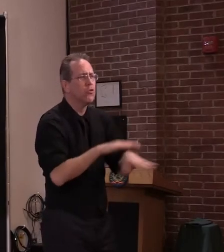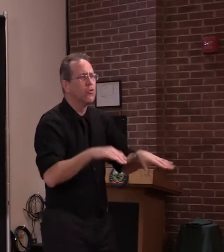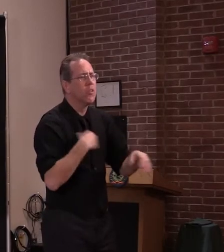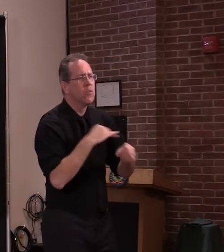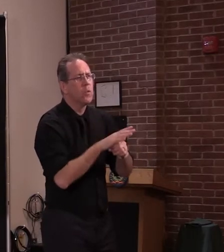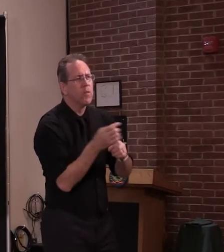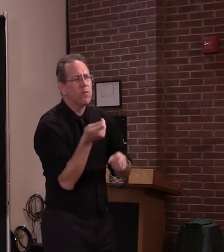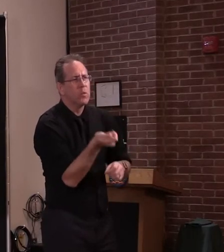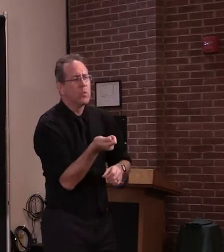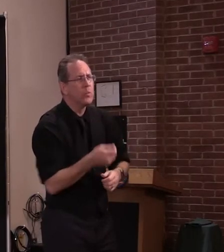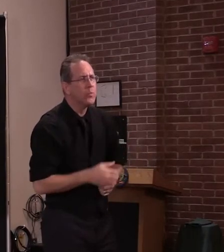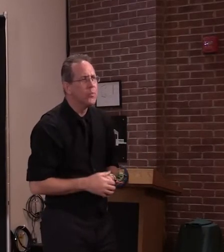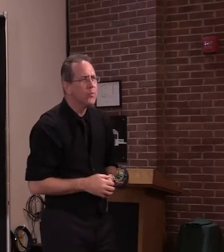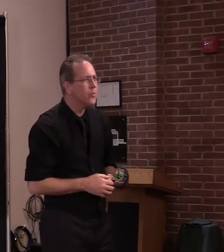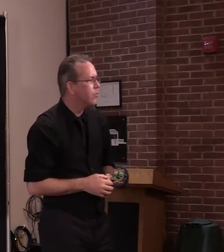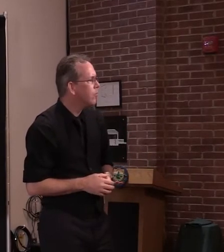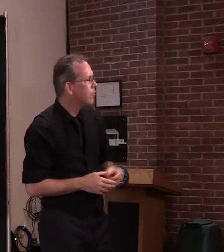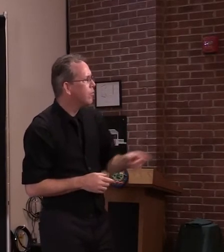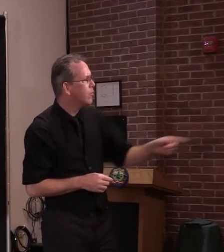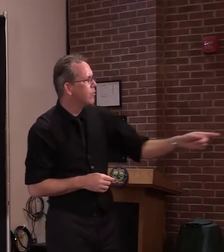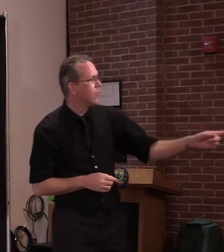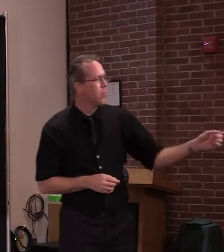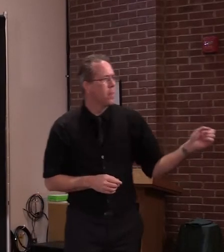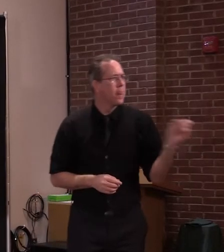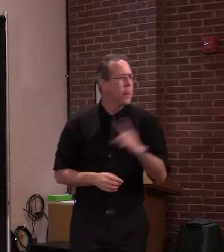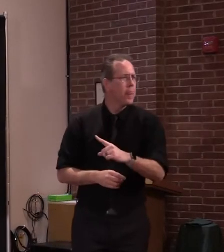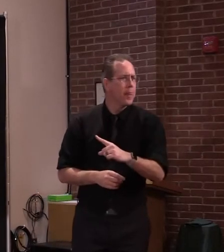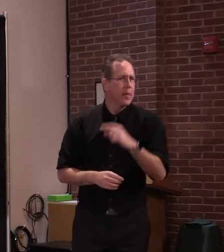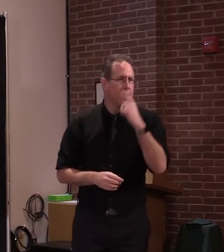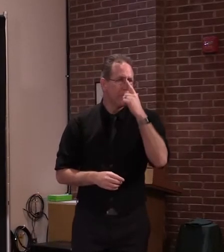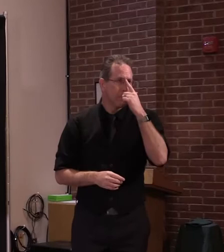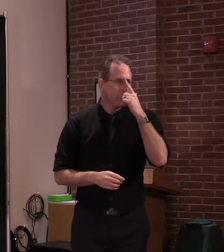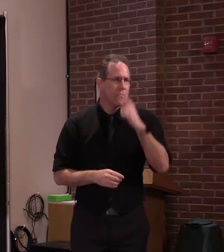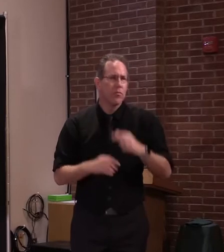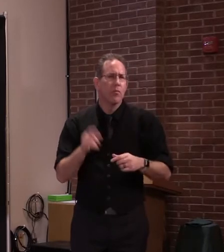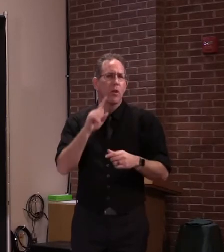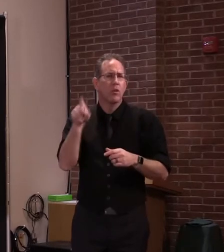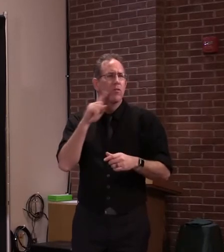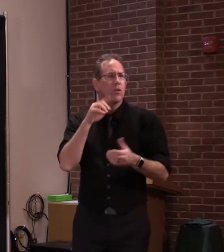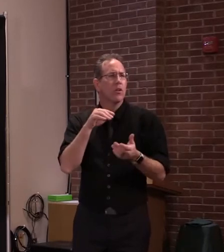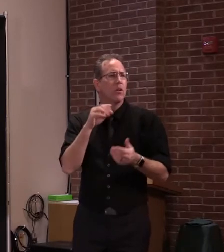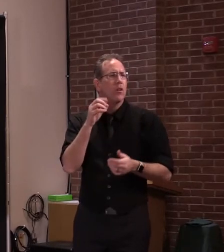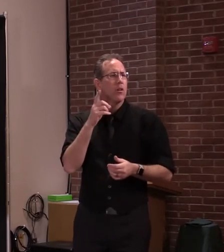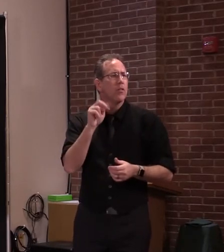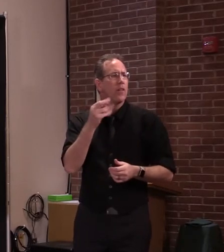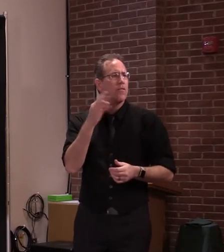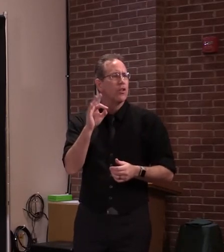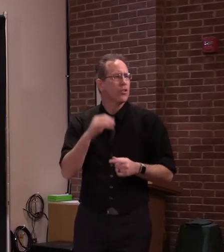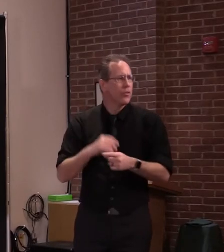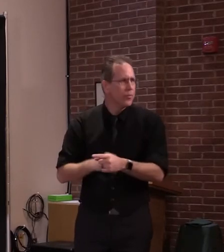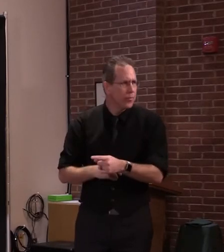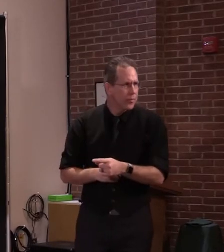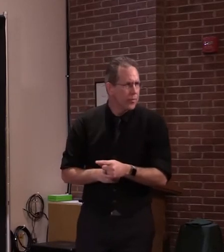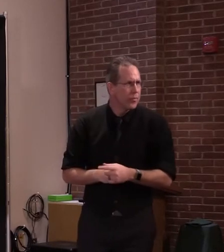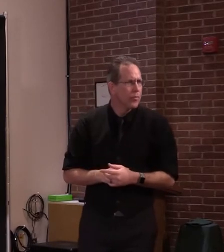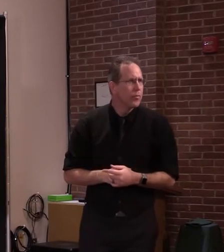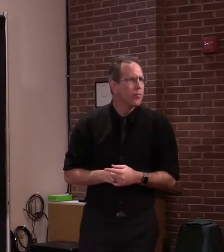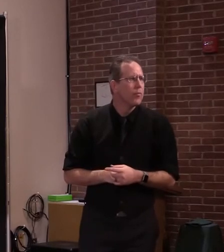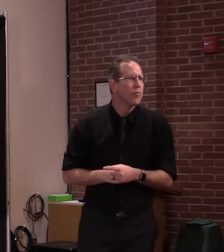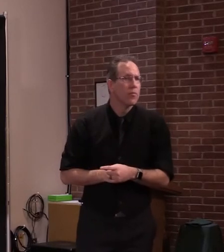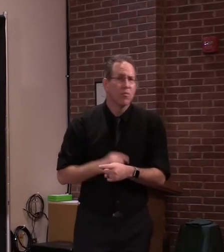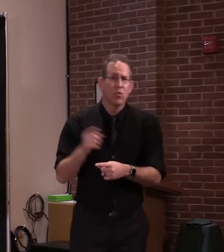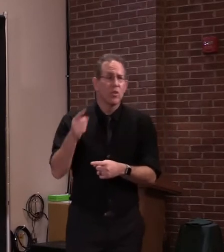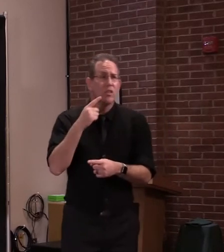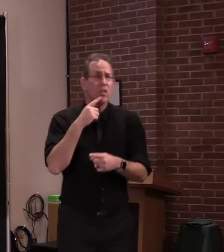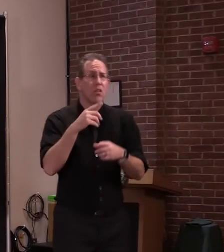And a question for Secretary French, if I may, on the shift in school testing. One of the concerns from the NEA was that staff wouldn't have